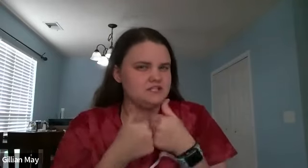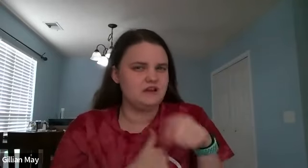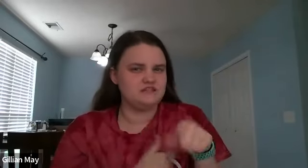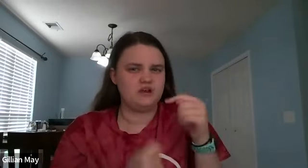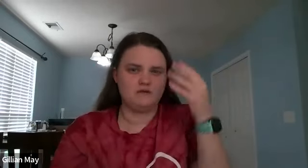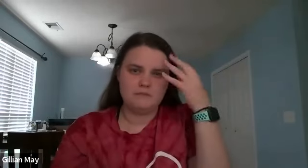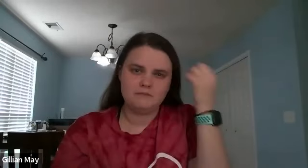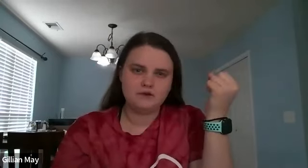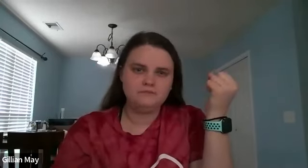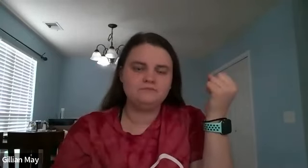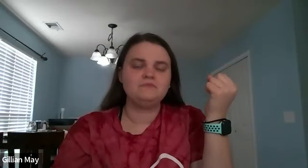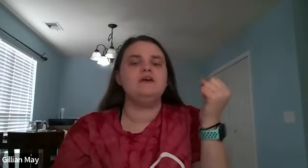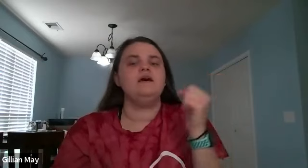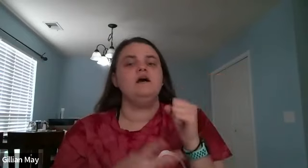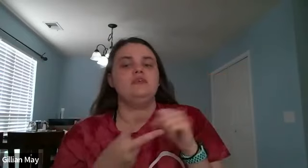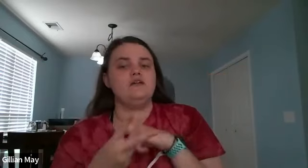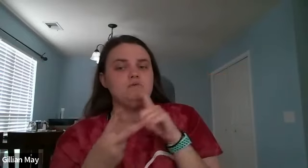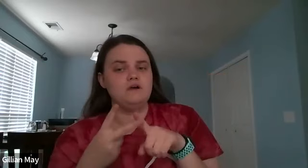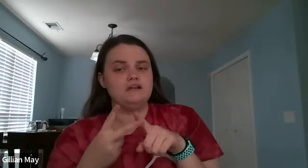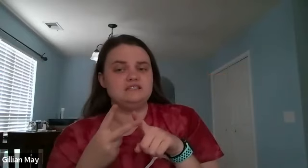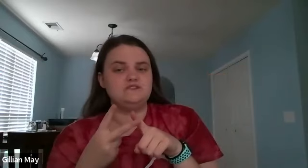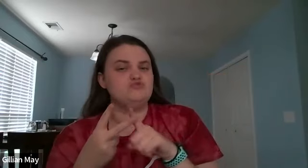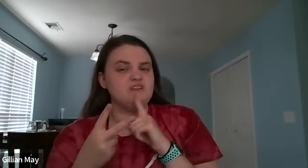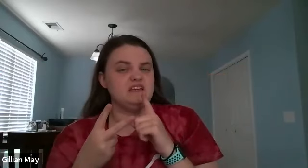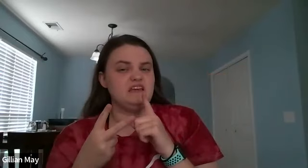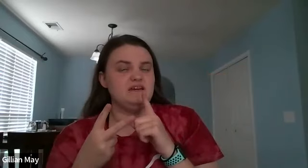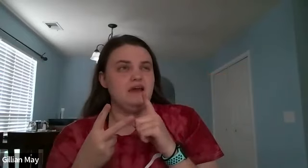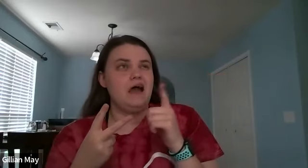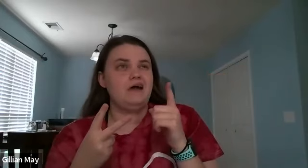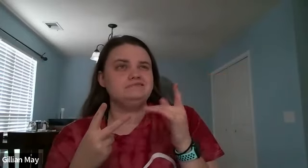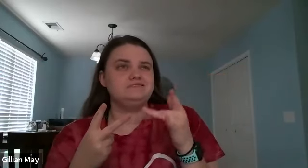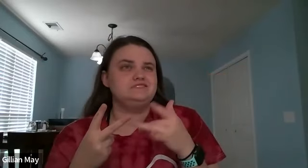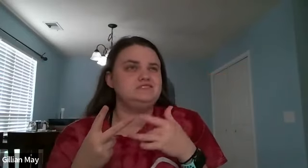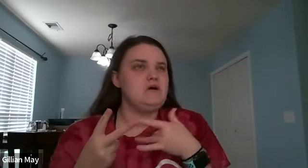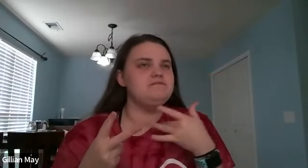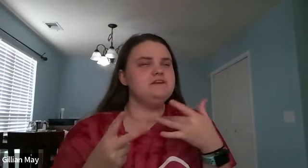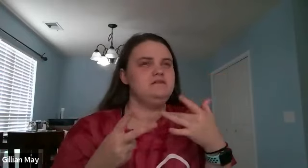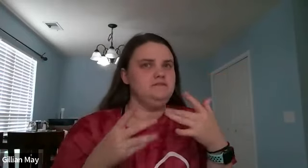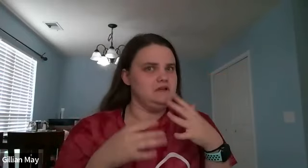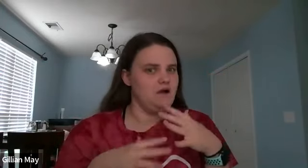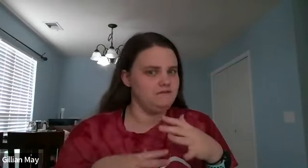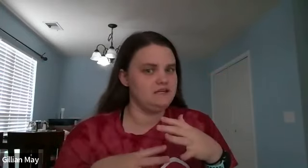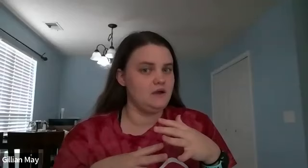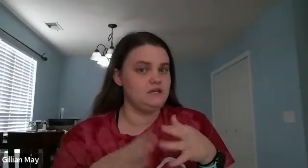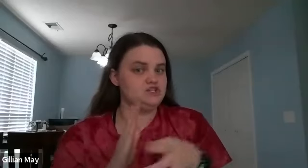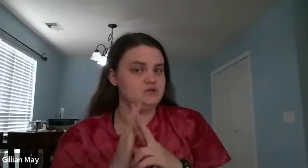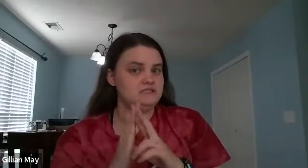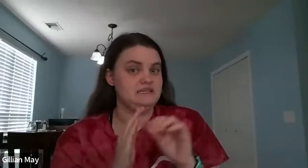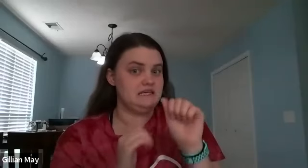you guys trying to remember. The other one is if you really don't feel fully confident, yeah, we can do it